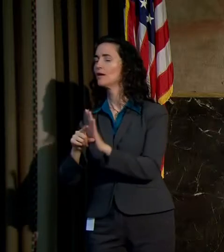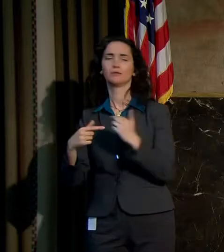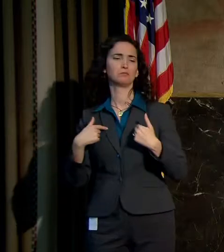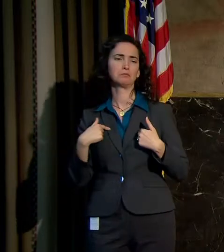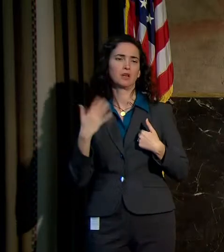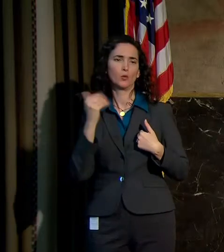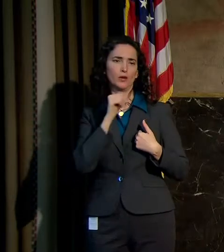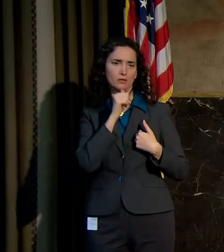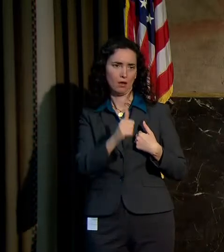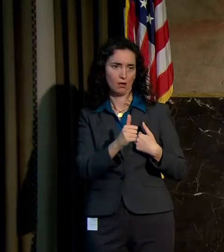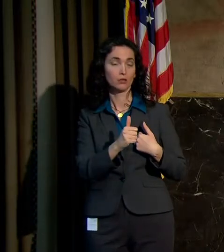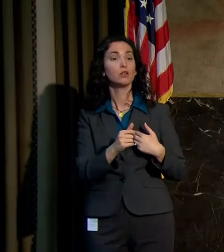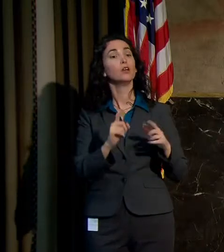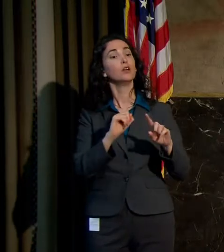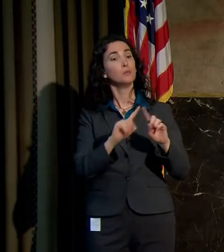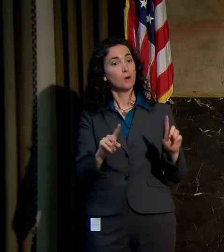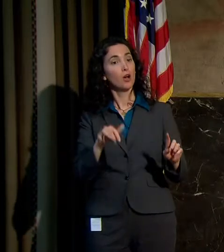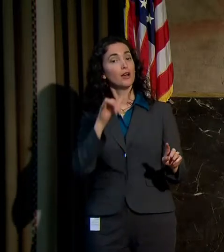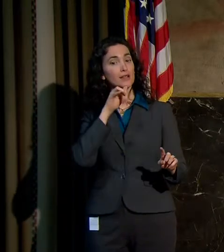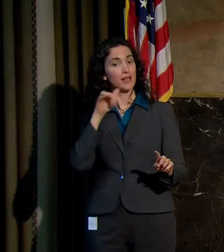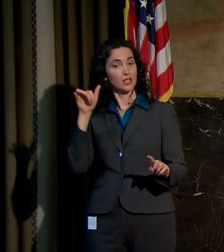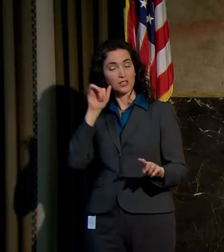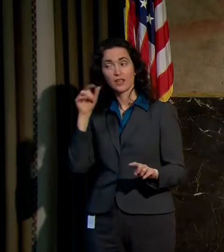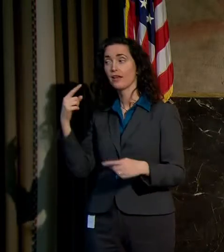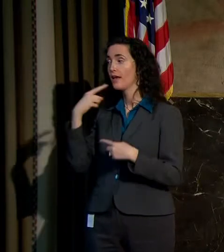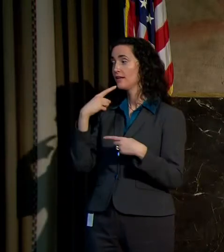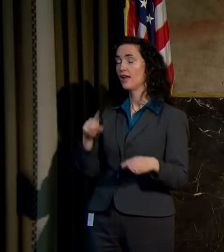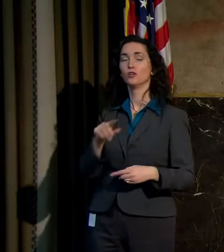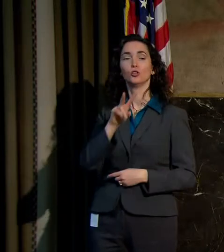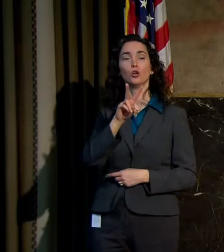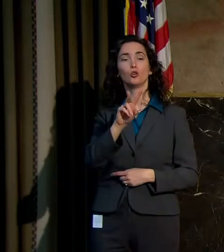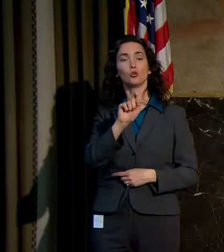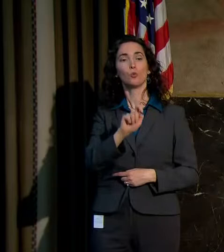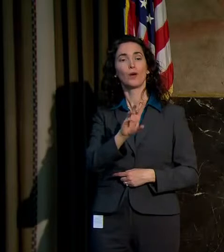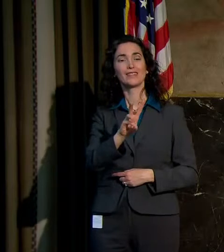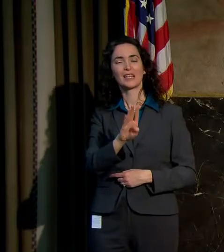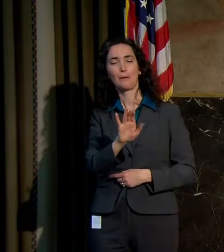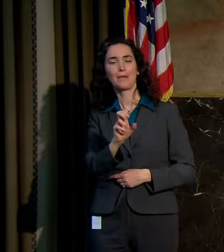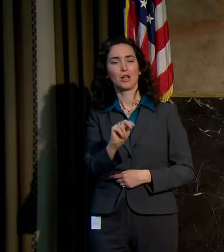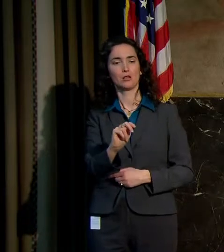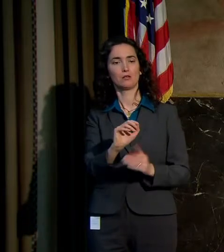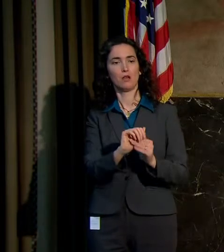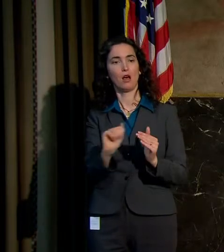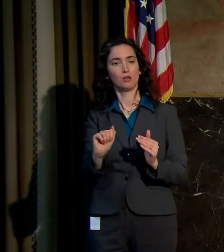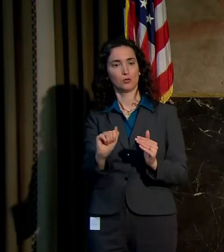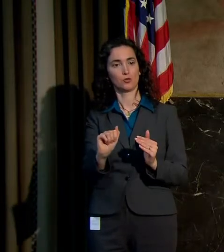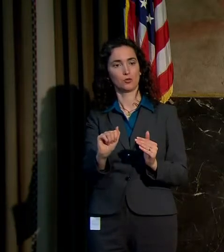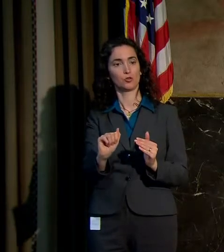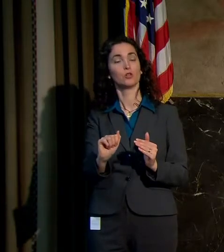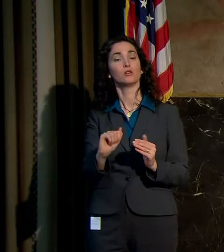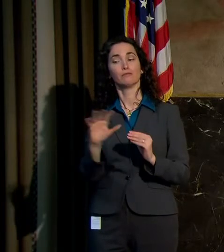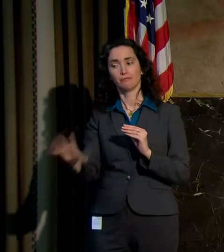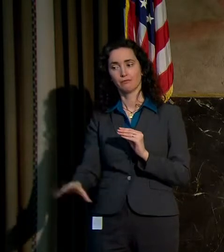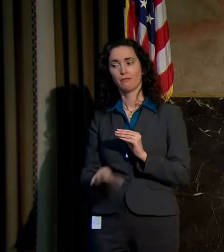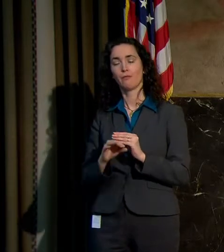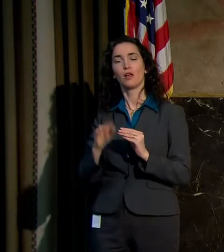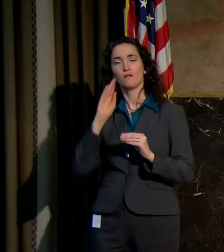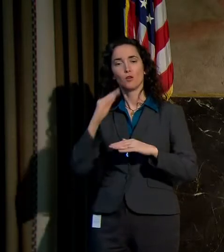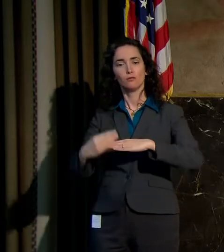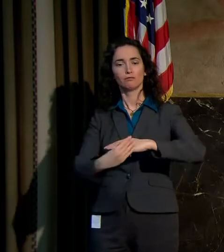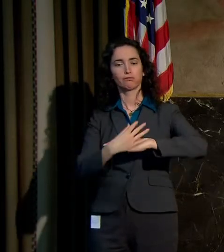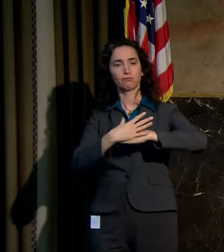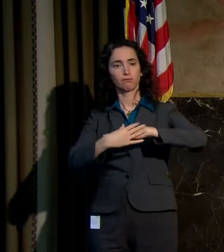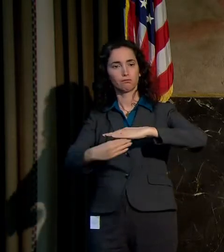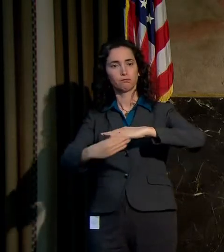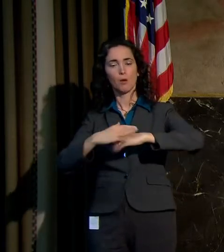you that we had an announcement yesterday of $2.6 billion in additional coastal protection efforts